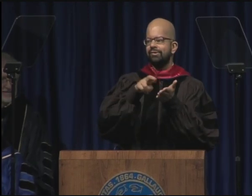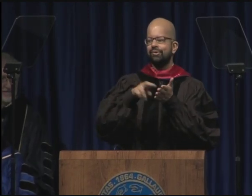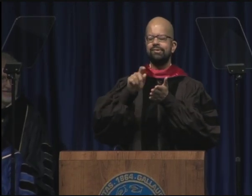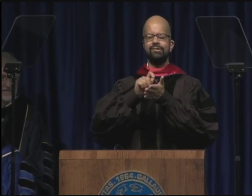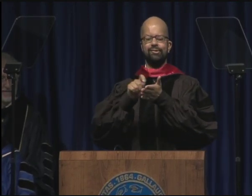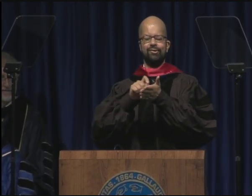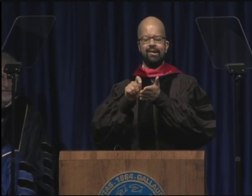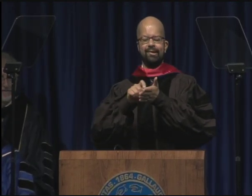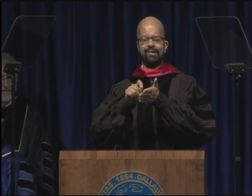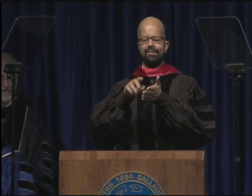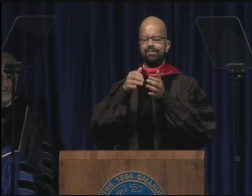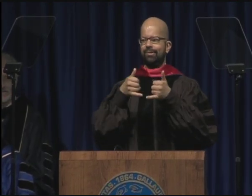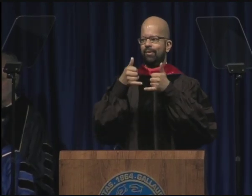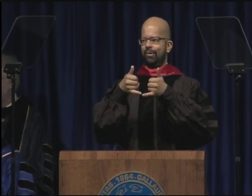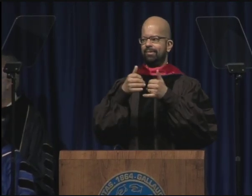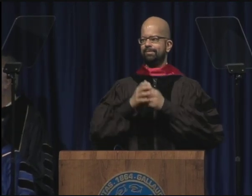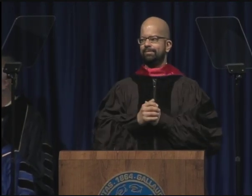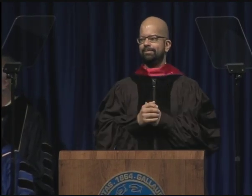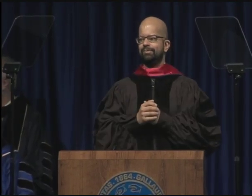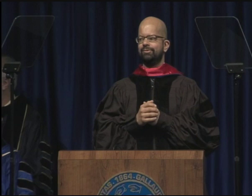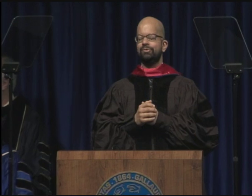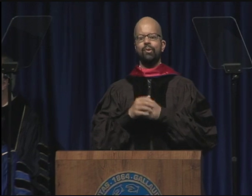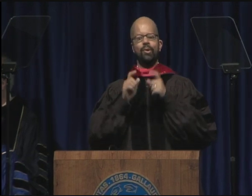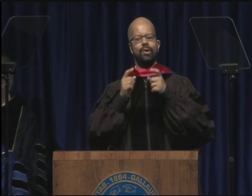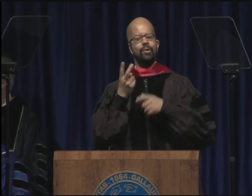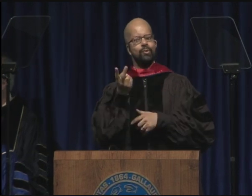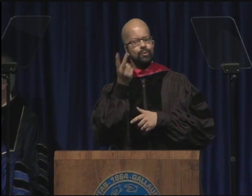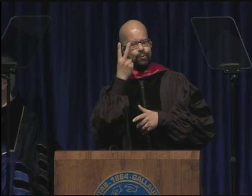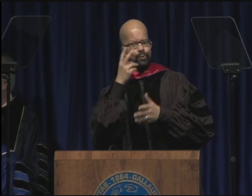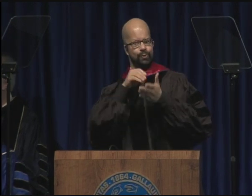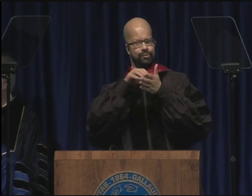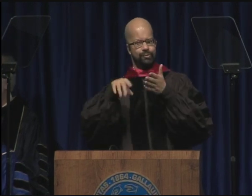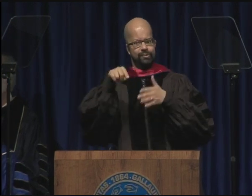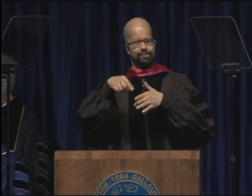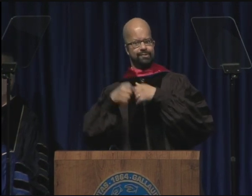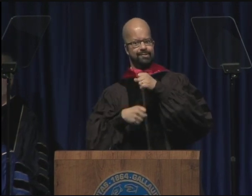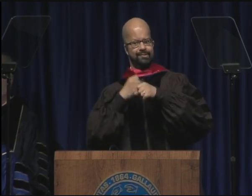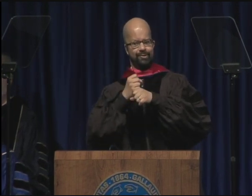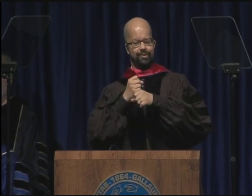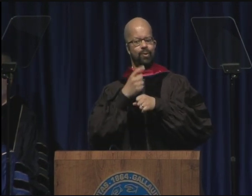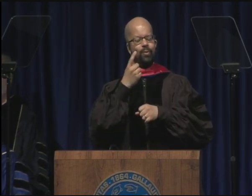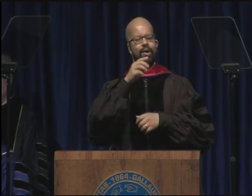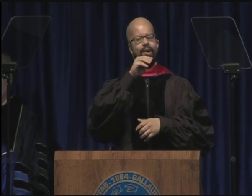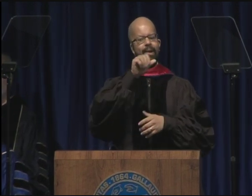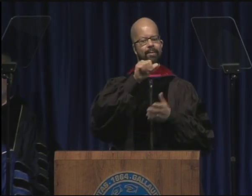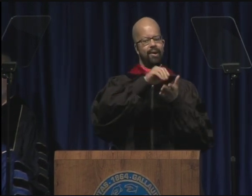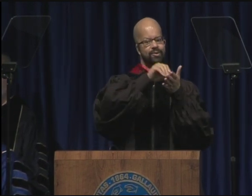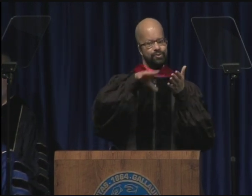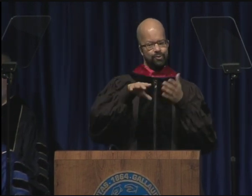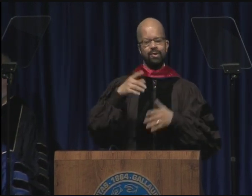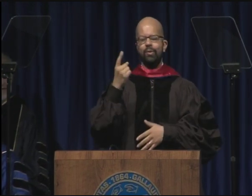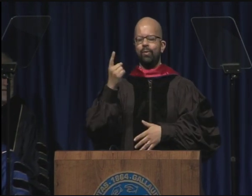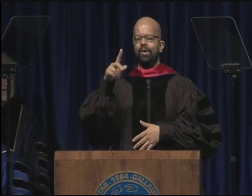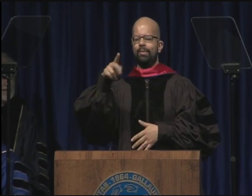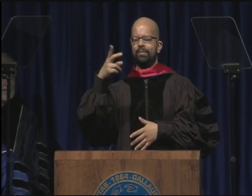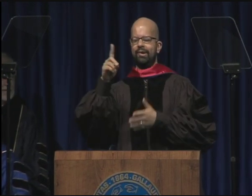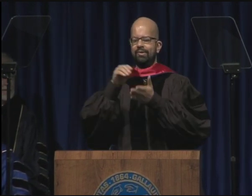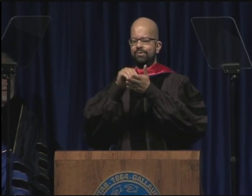The next award is the Graduate Research Writing Award, and it's presented to 2 students, one master's student and